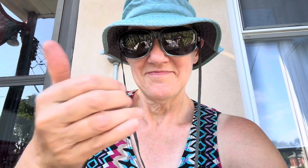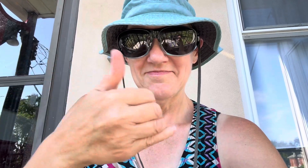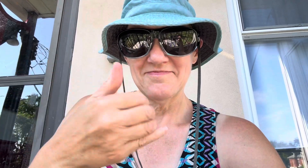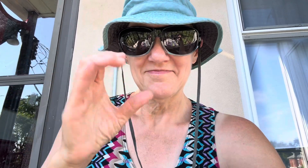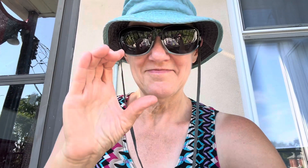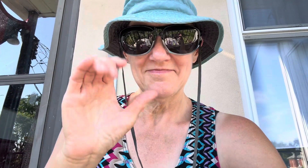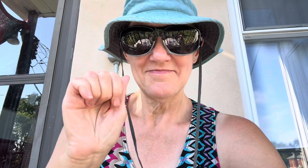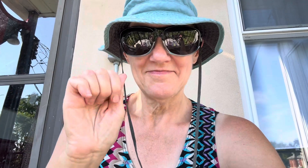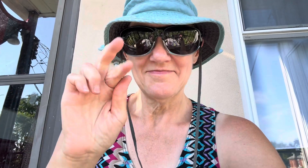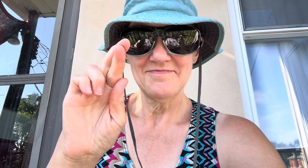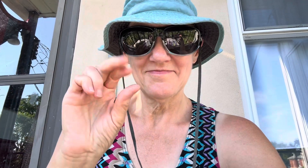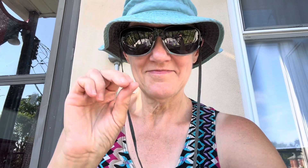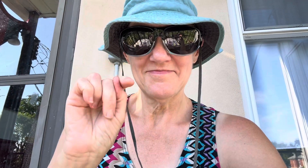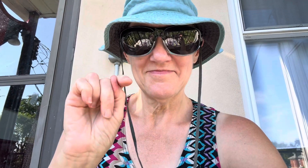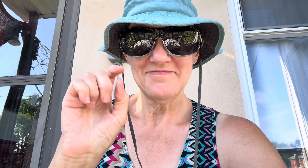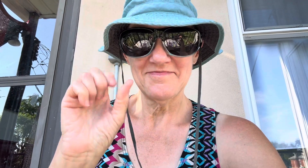But let's harvest the carrots now.